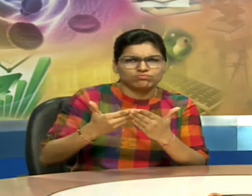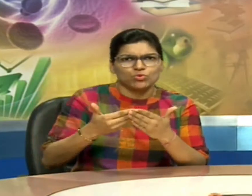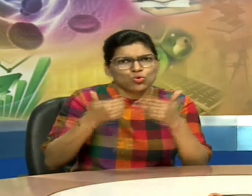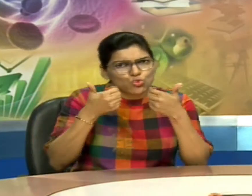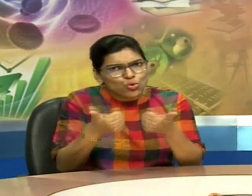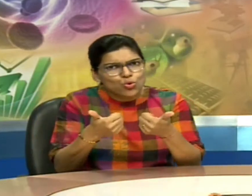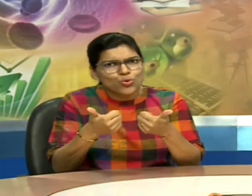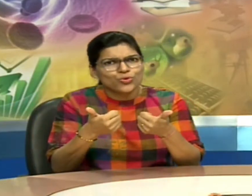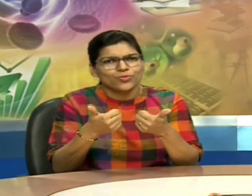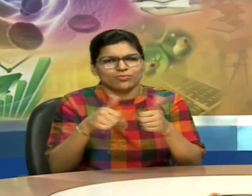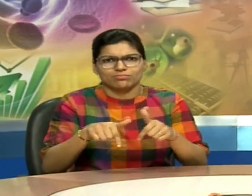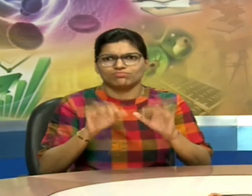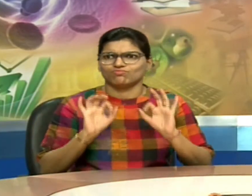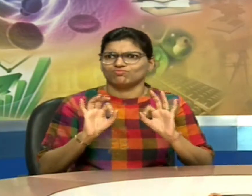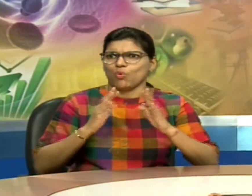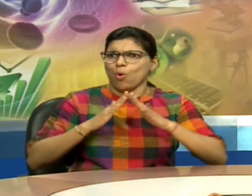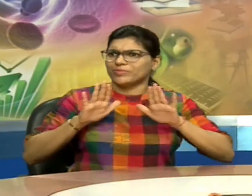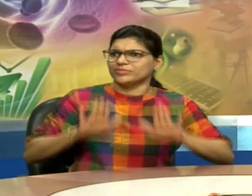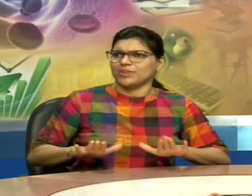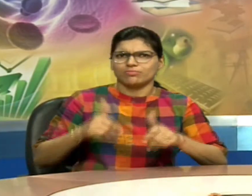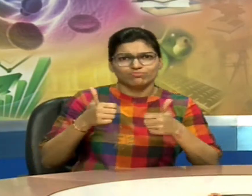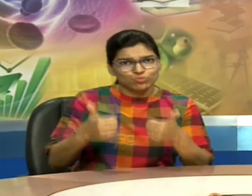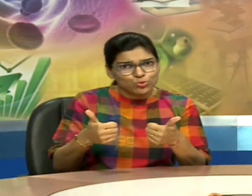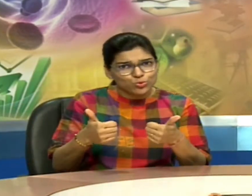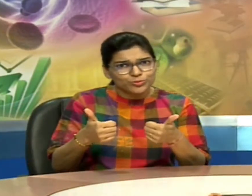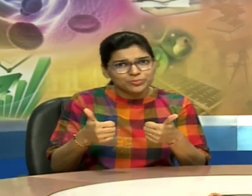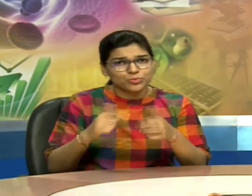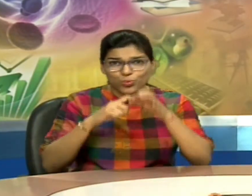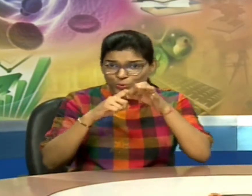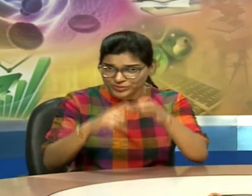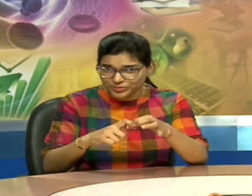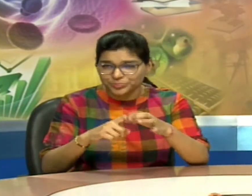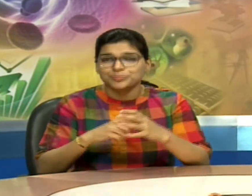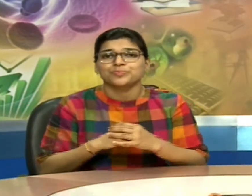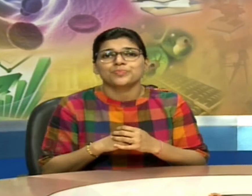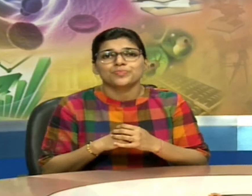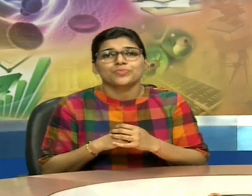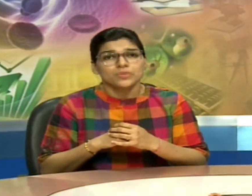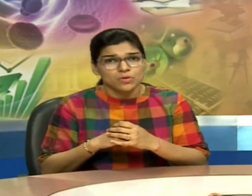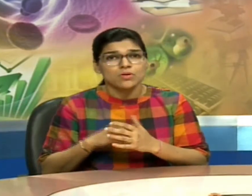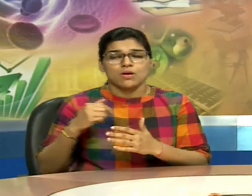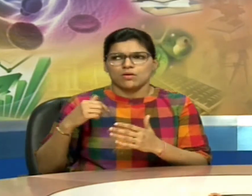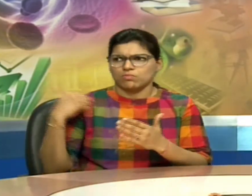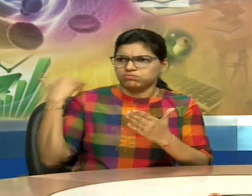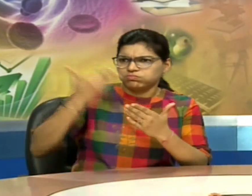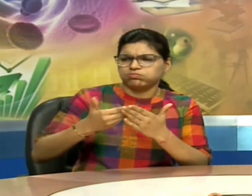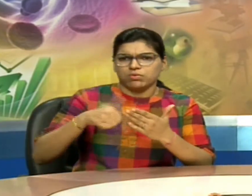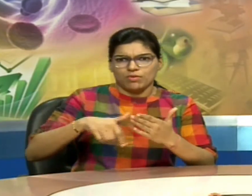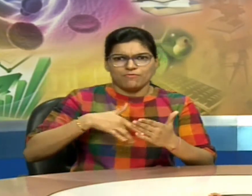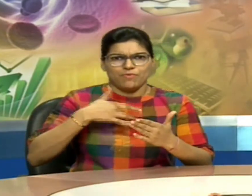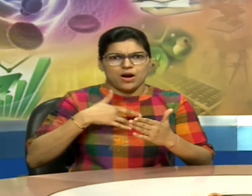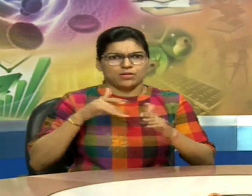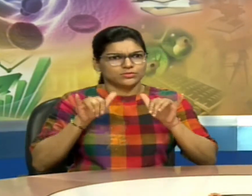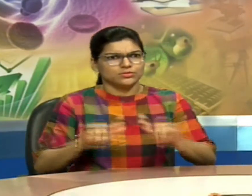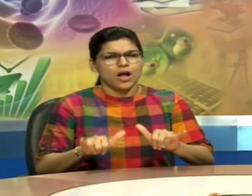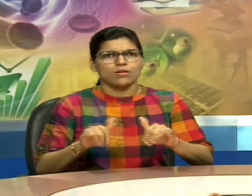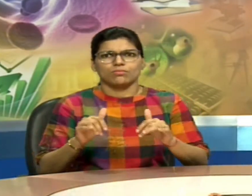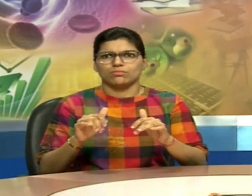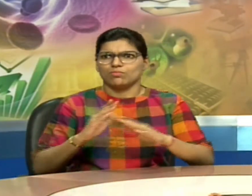beginning, and this earth is our home, our only home. But have we been good for